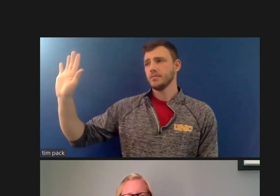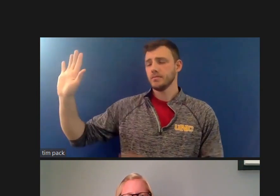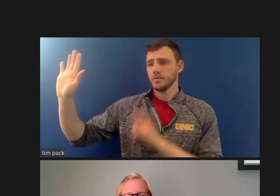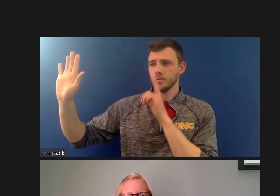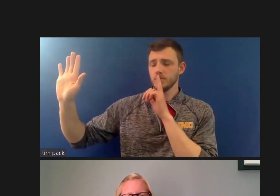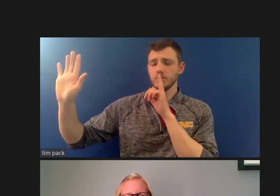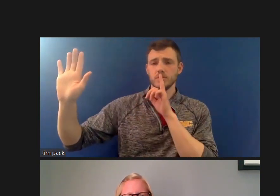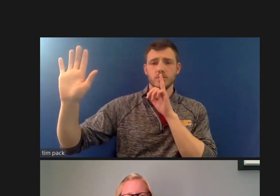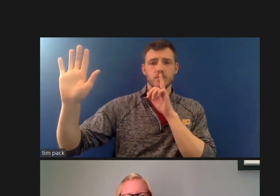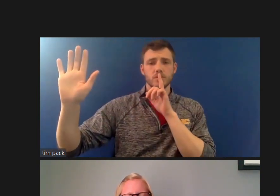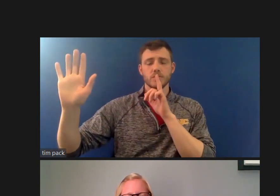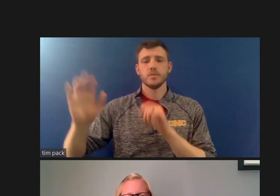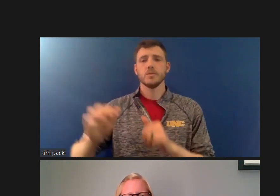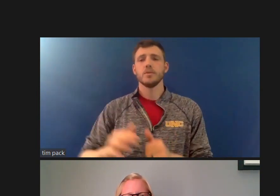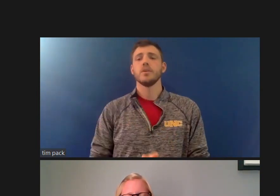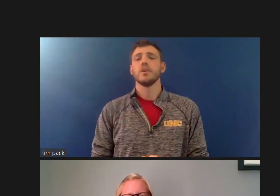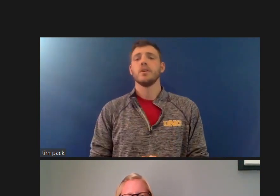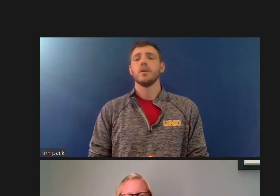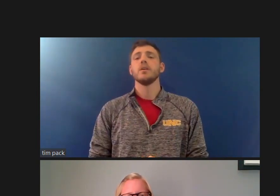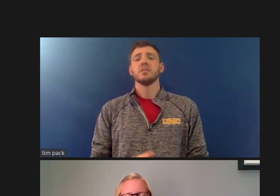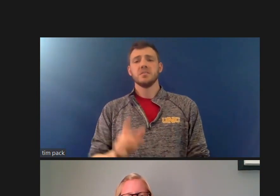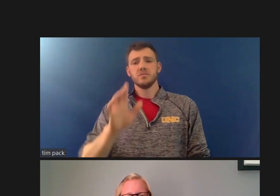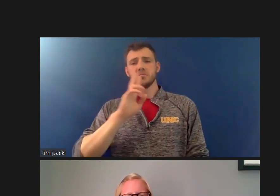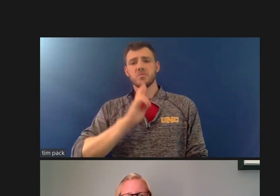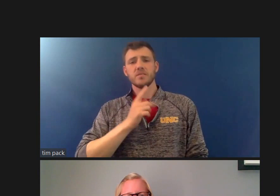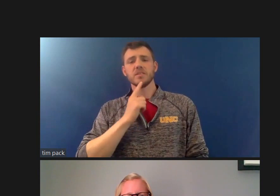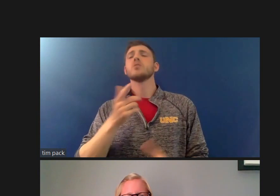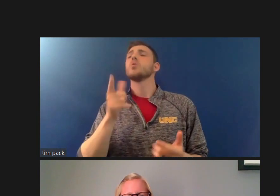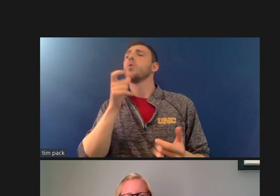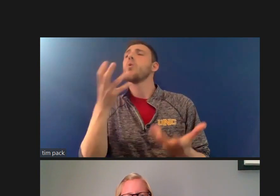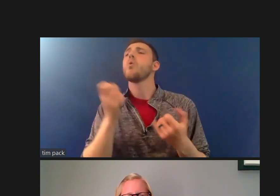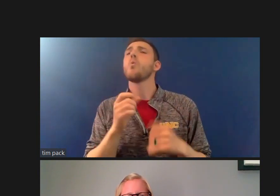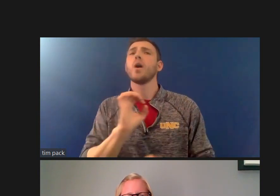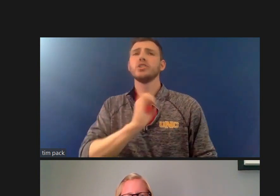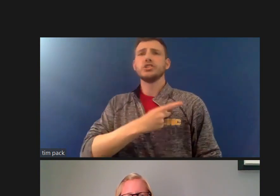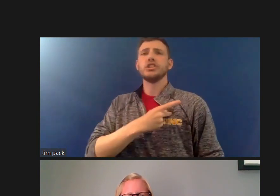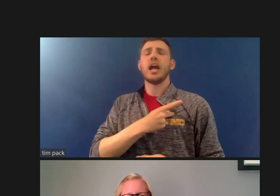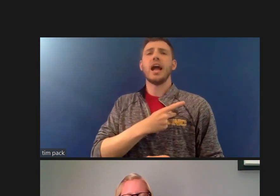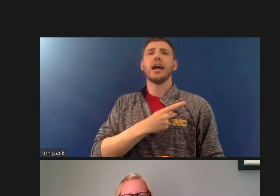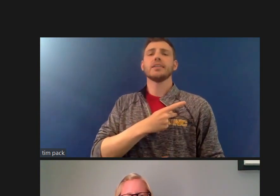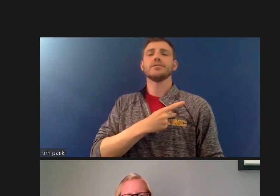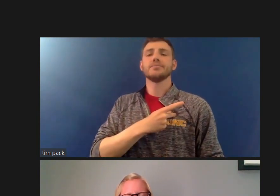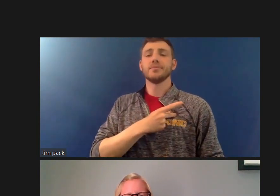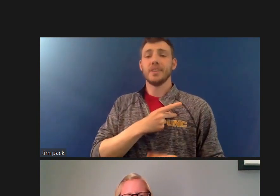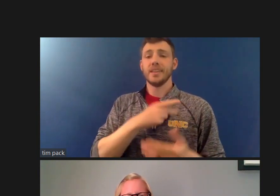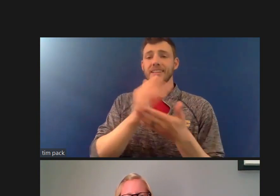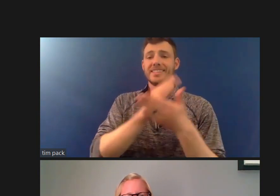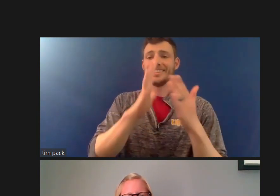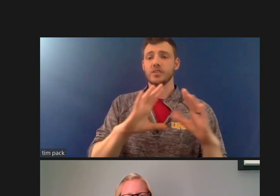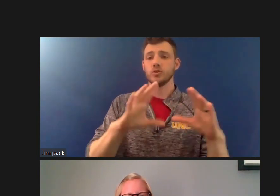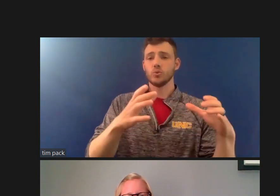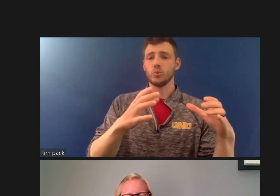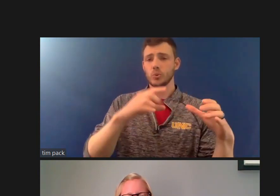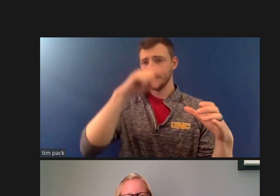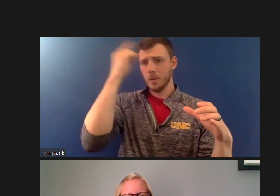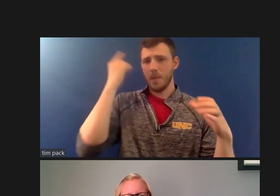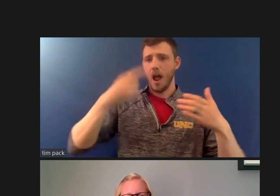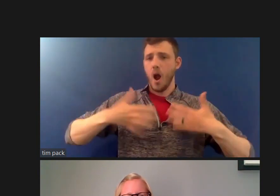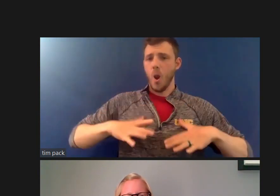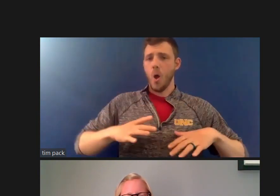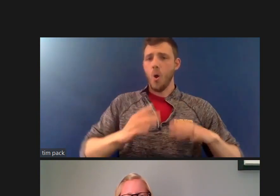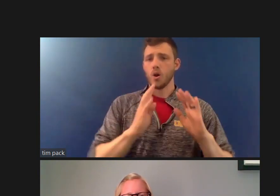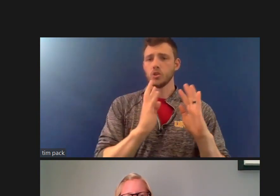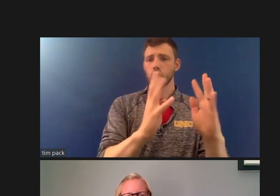With dreary obedience, the choir raised their hands. And who wants me? Every hand outside the choir